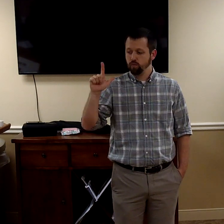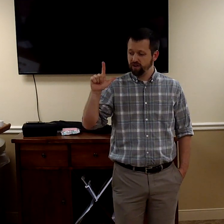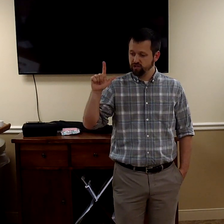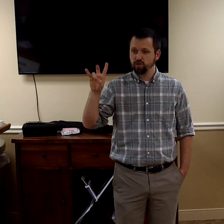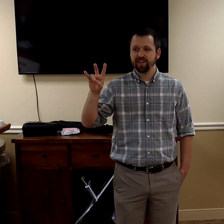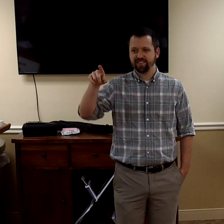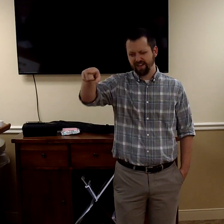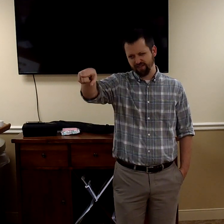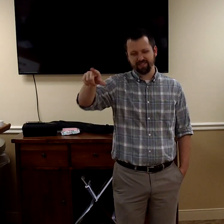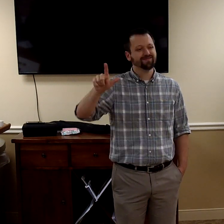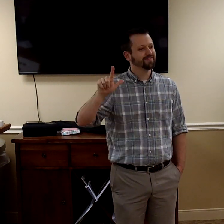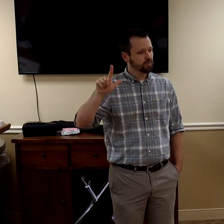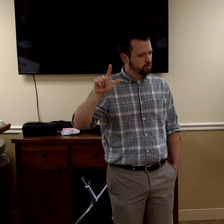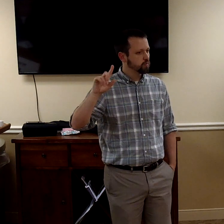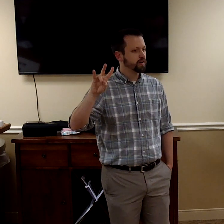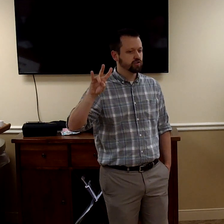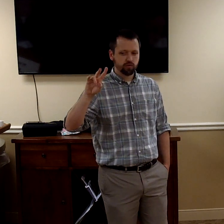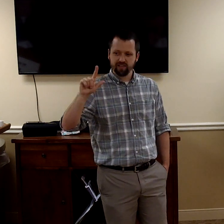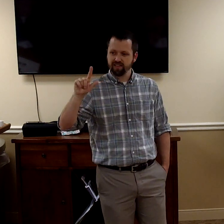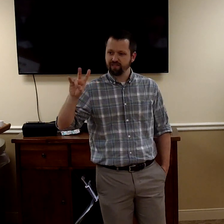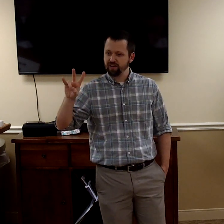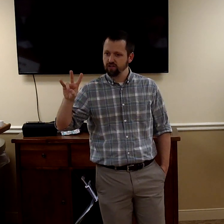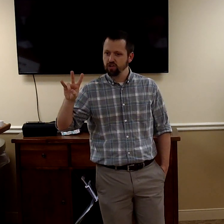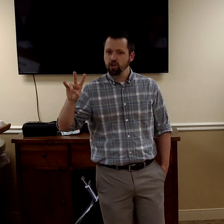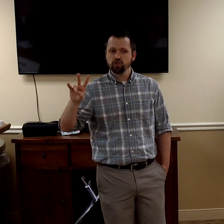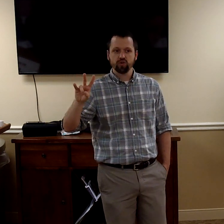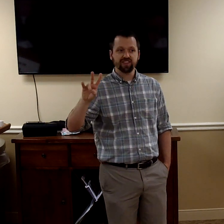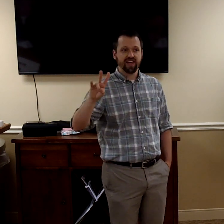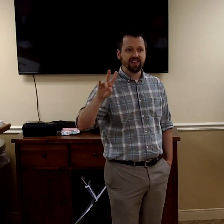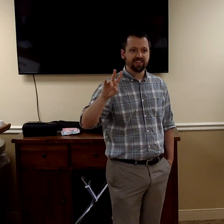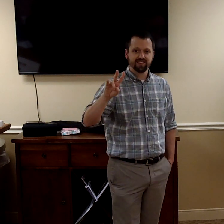We're 2 and a 7. We're 2 and a 7. 28.